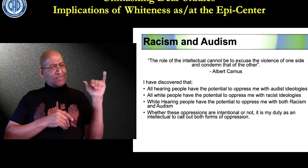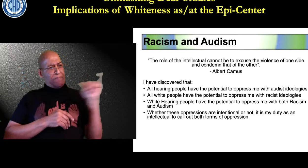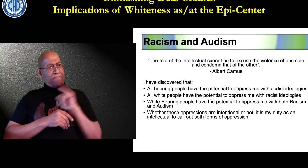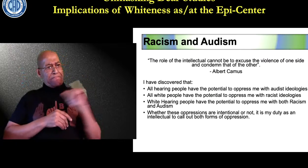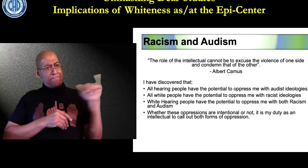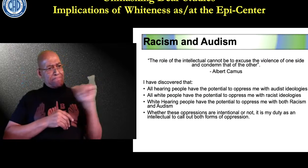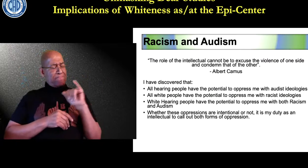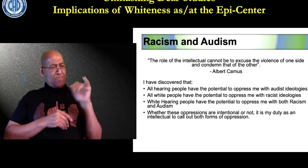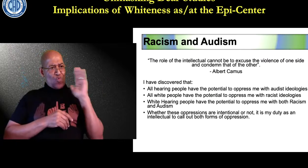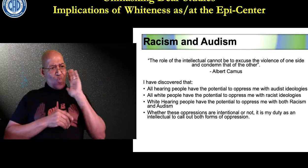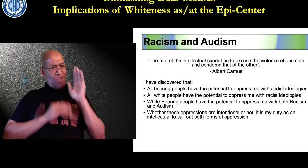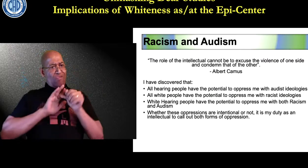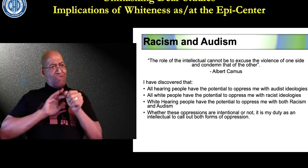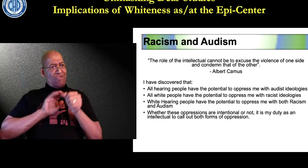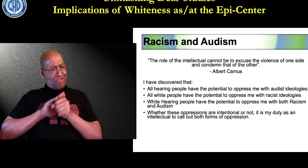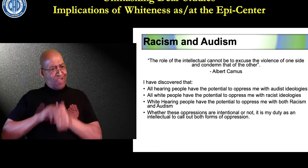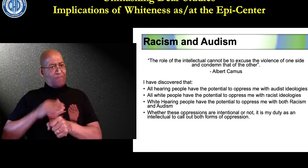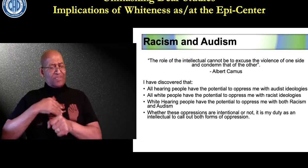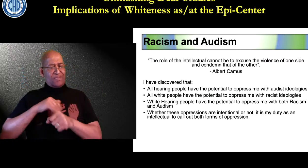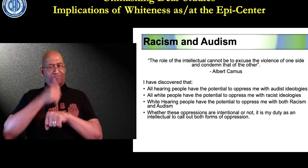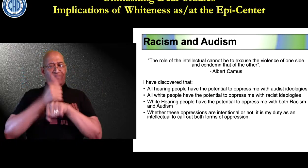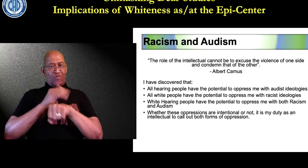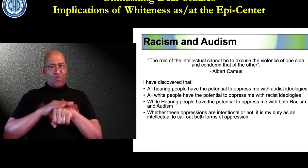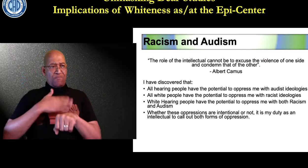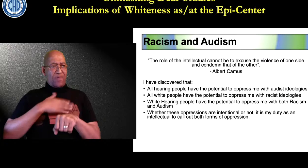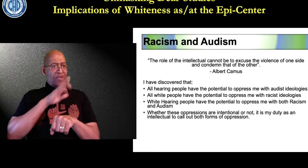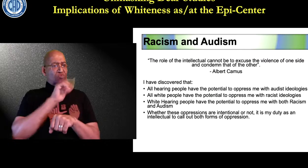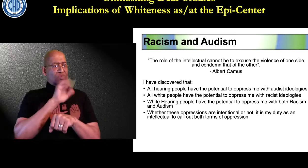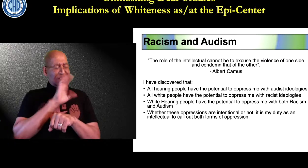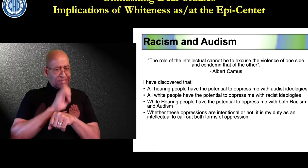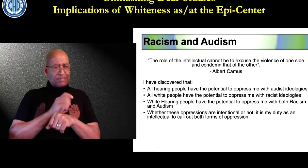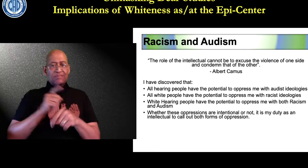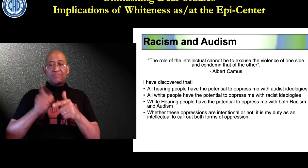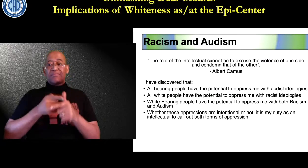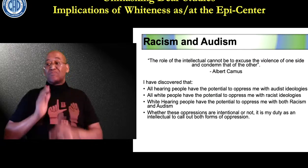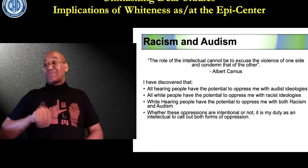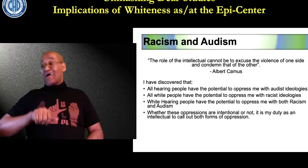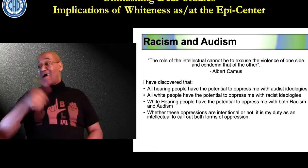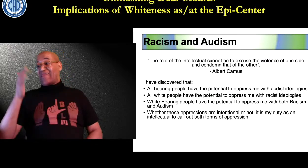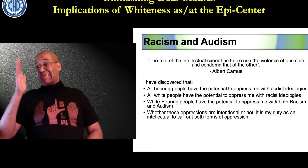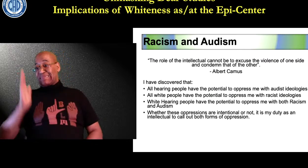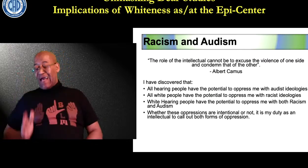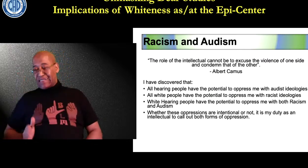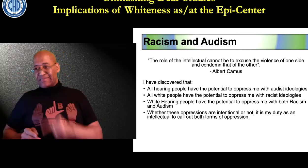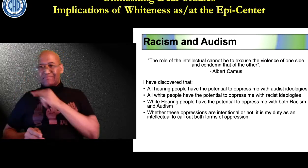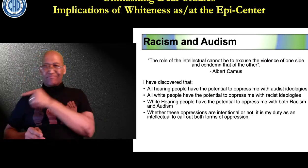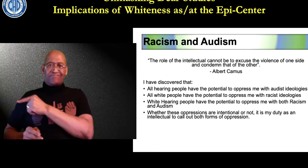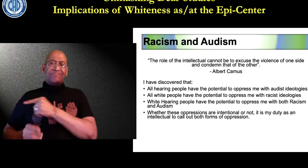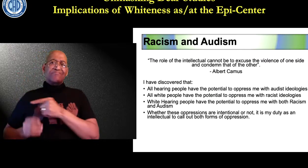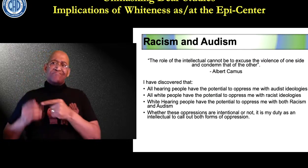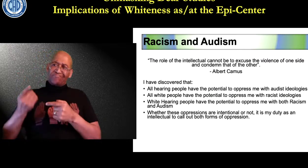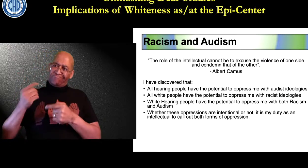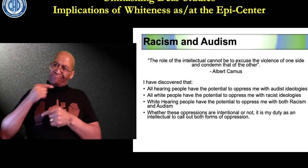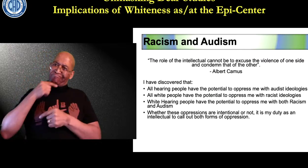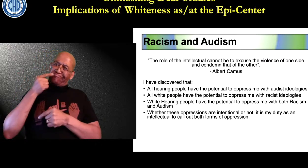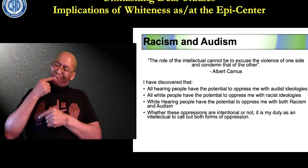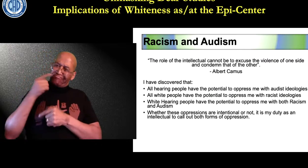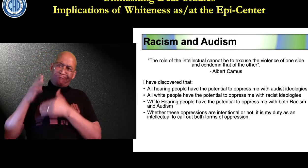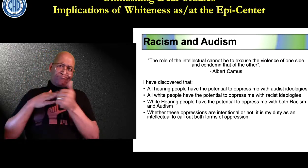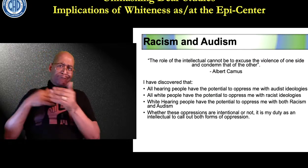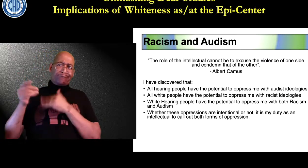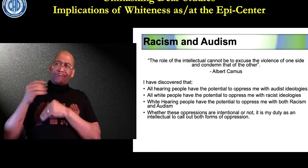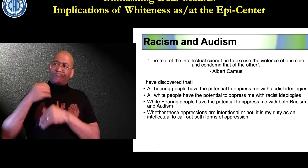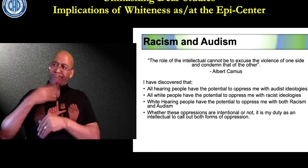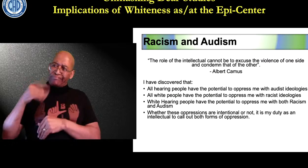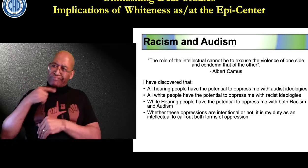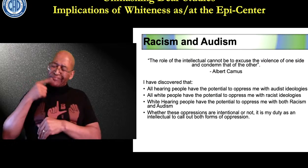is my suffering is from the supremacy of white people. Same thing with deaf white people.